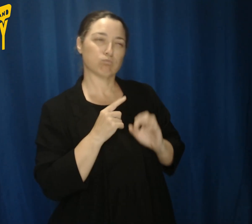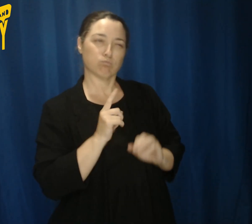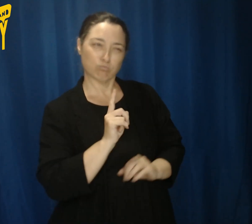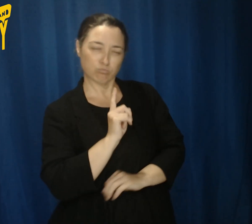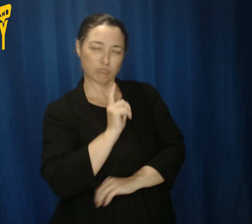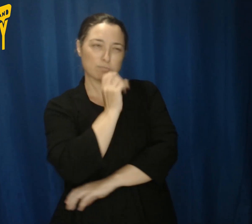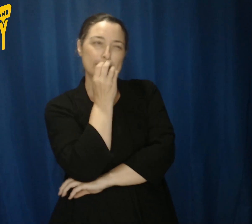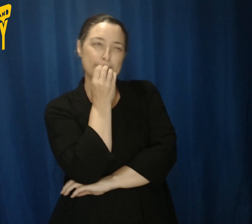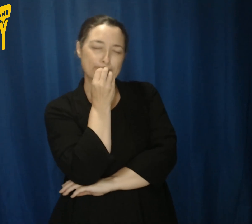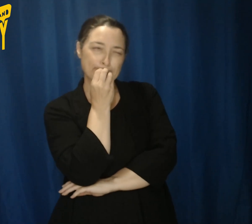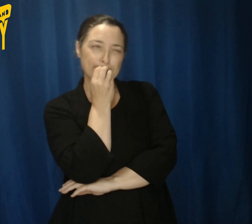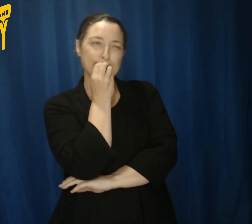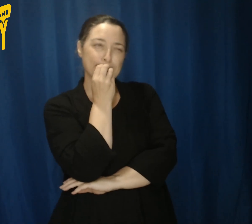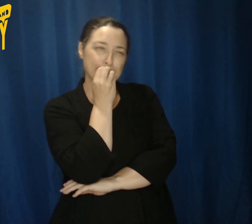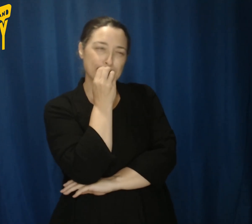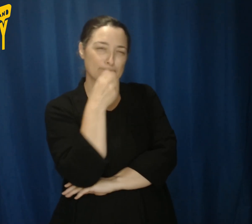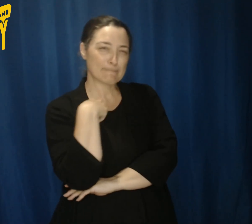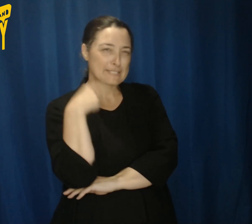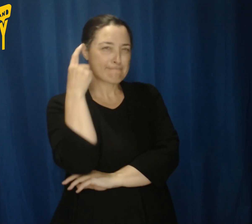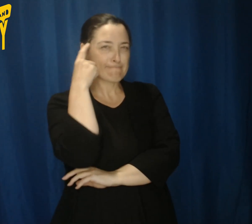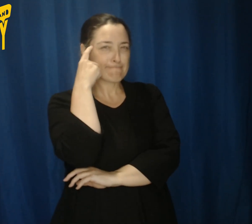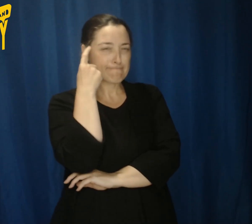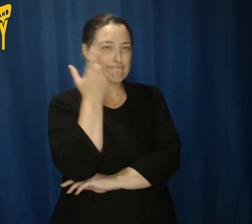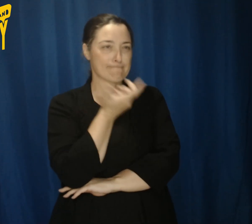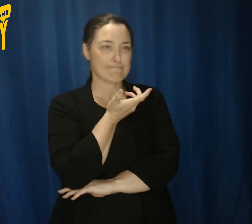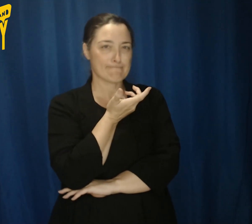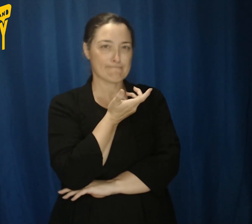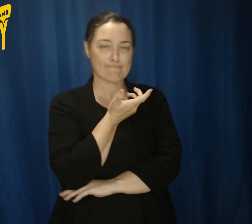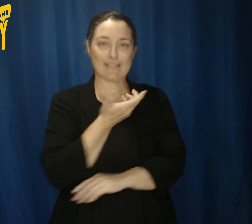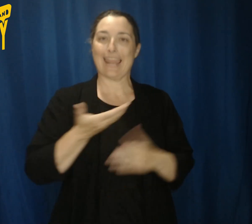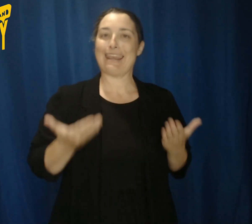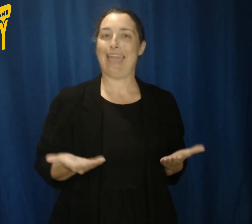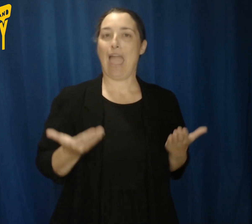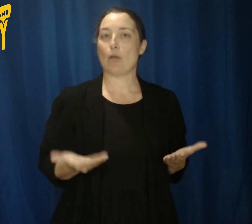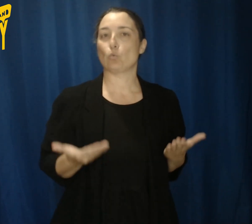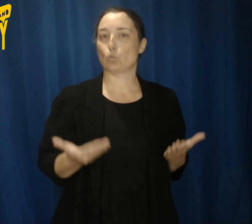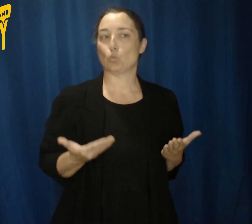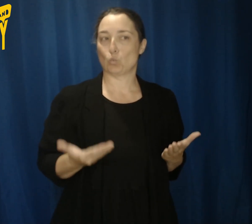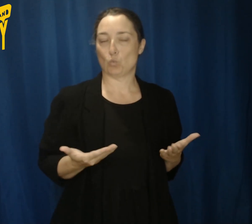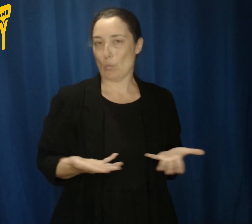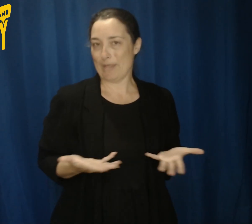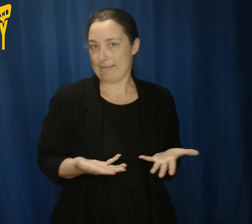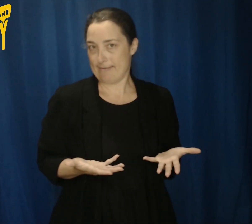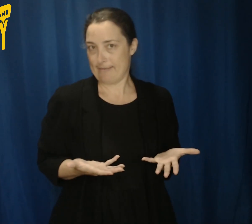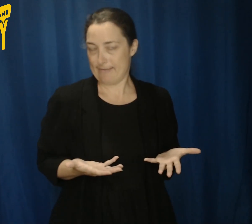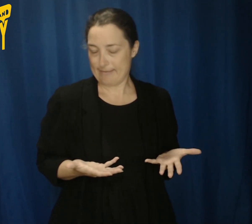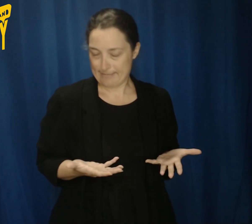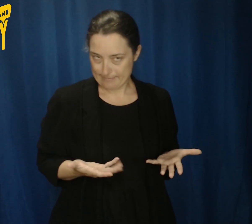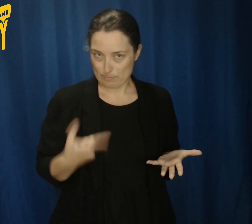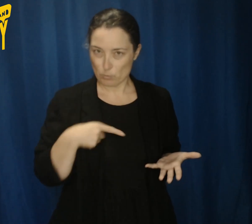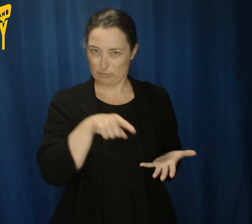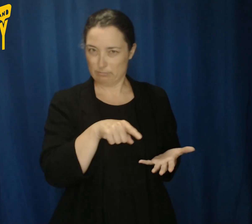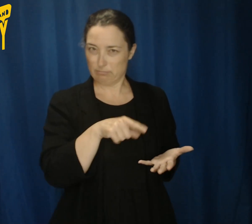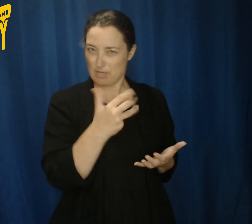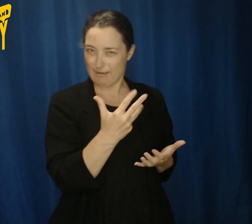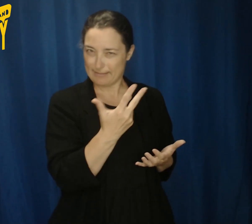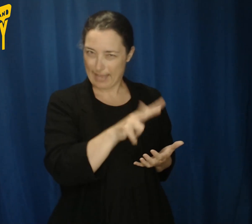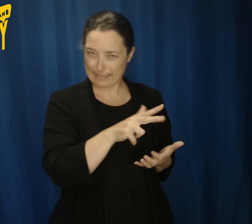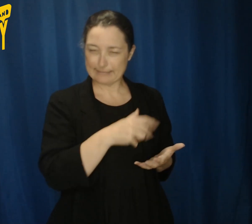top of my head was, well, where's the current day? Like, where's the present day in all this? So I've got this crazy idea that I want to run past Tansy. I want to see if